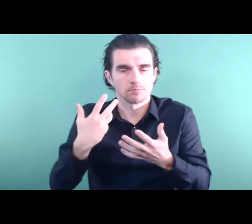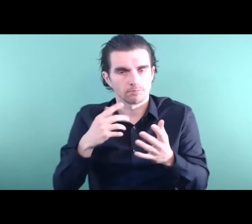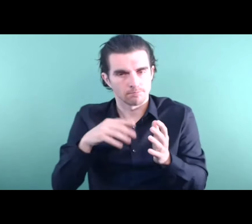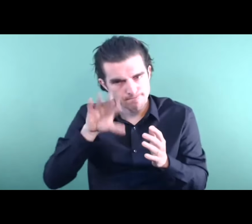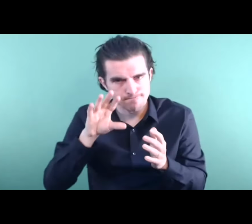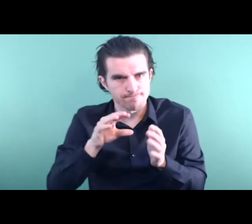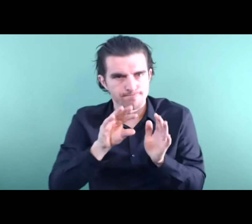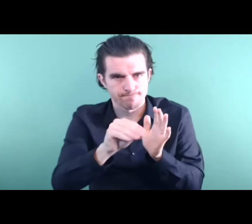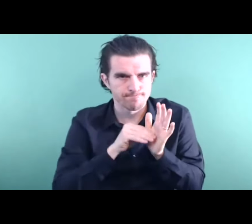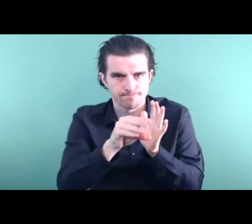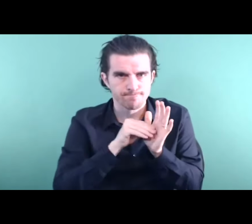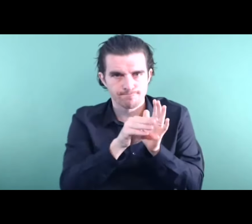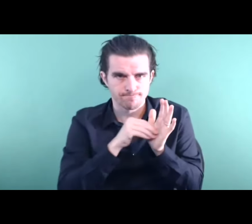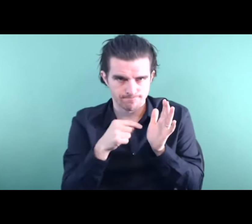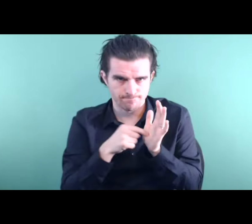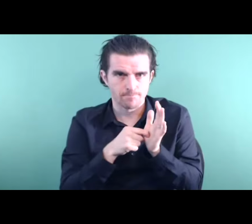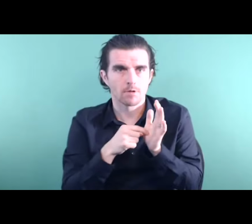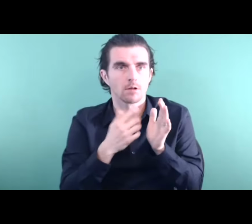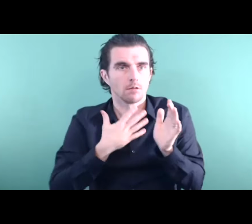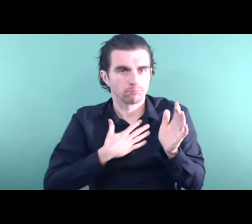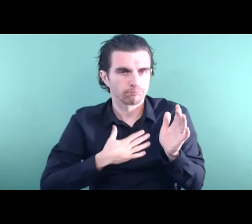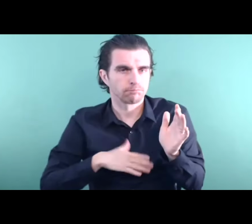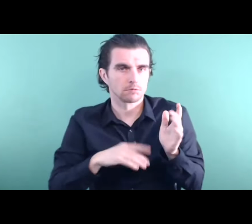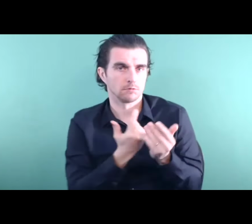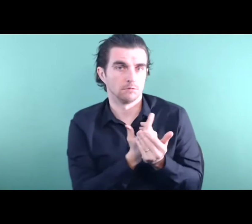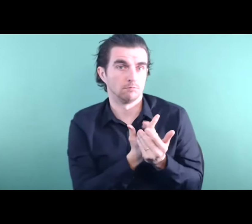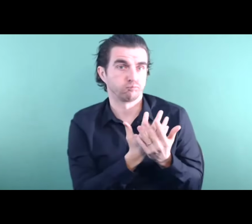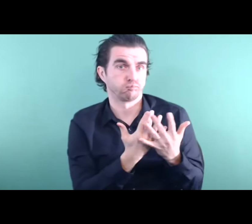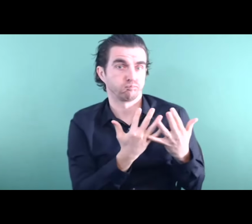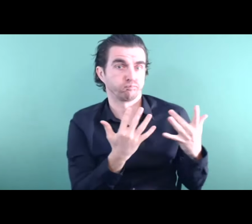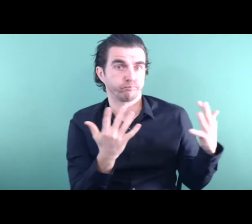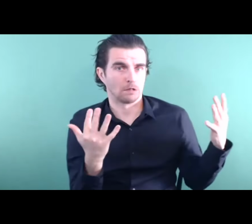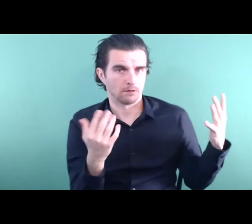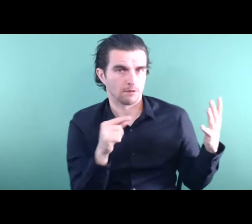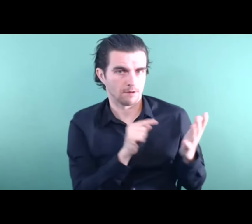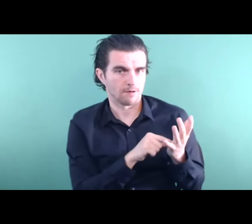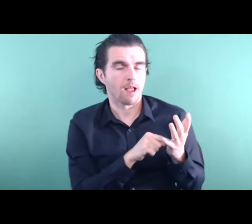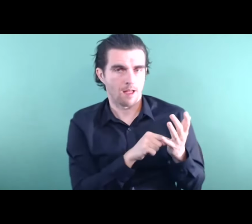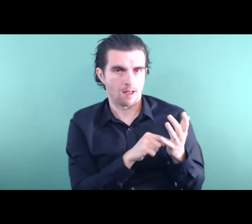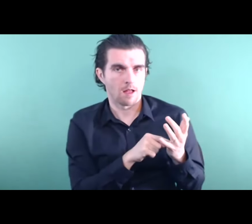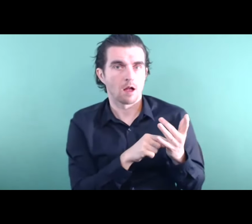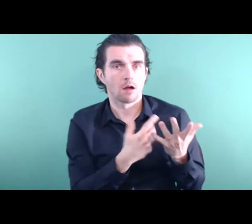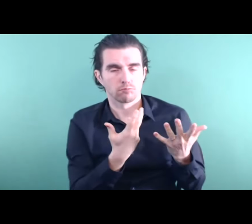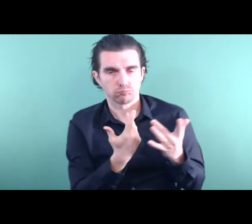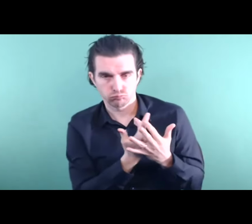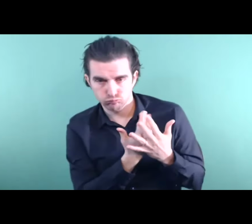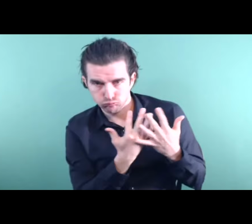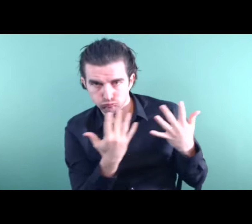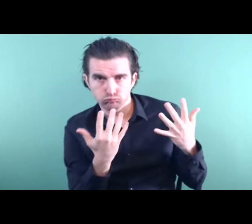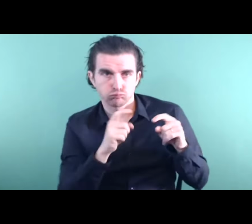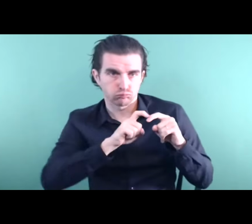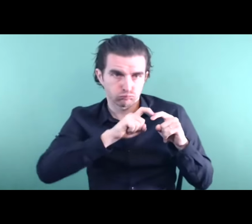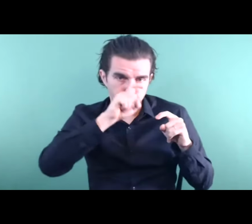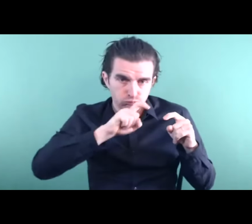find the comparison, to have a comparable data across member states, so we can compare member states' performance.